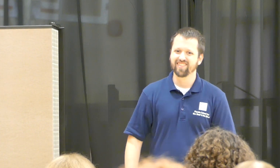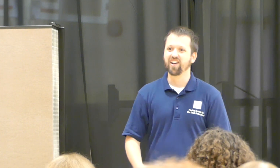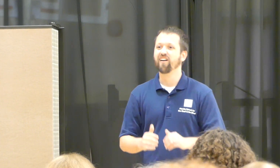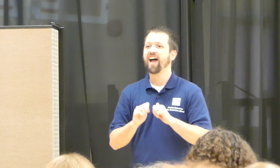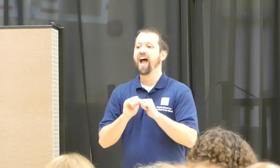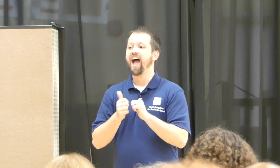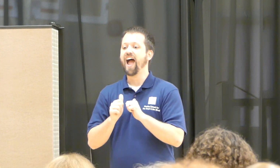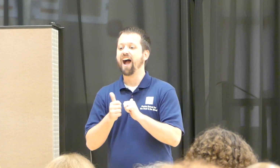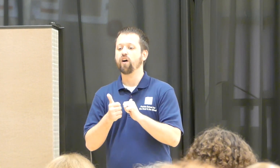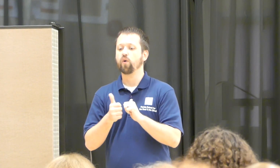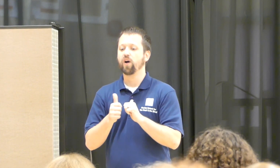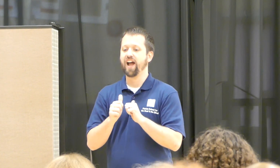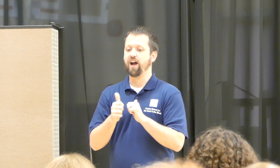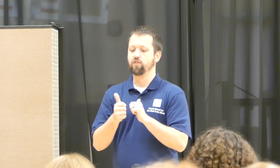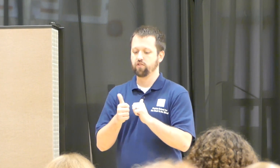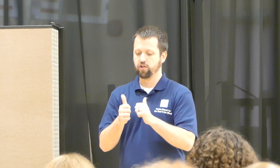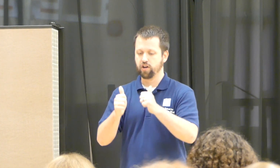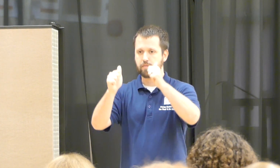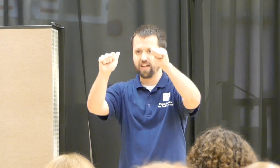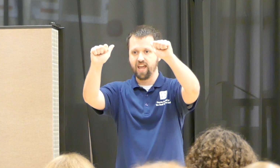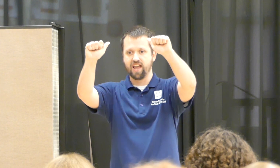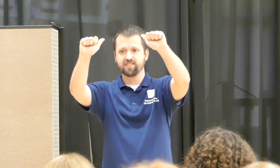So how? So you're going to make A's.